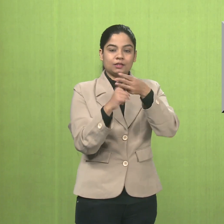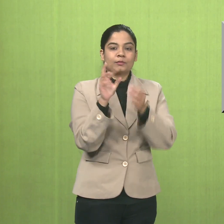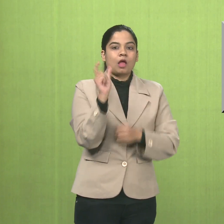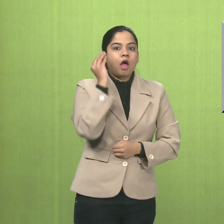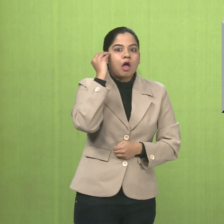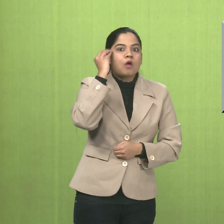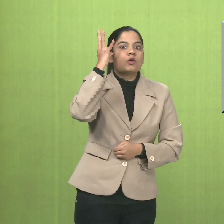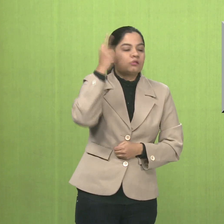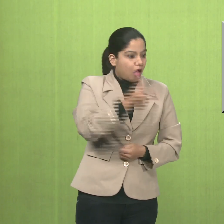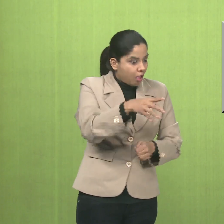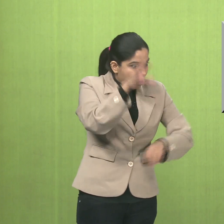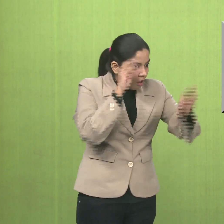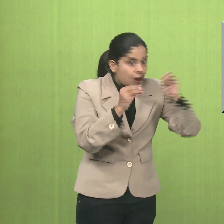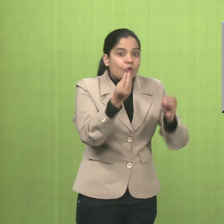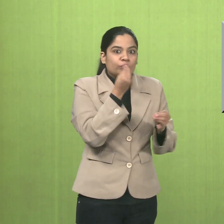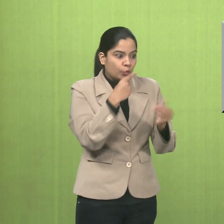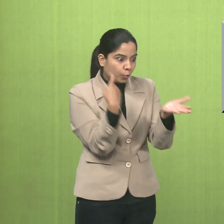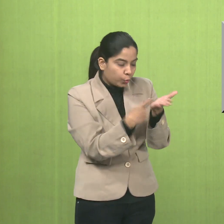Aware, to be cognizant, conscious,